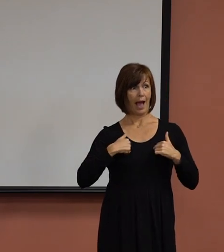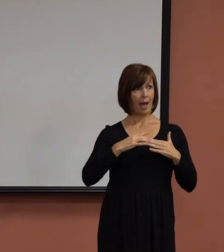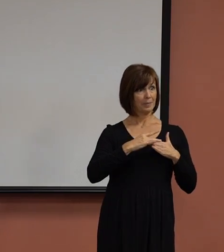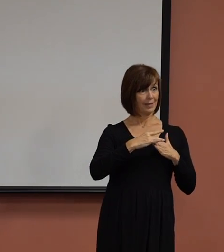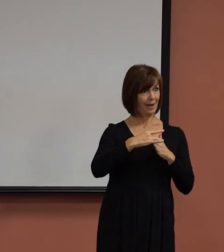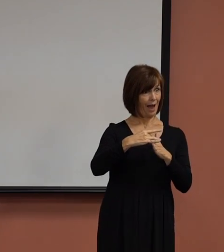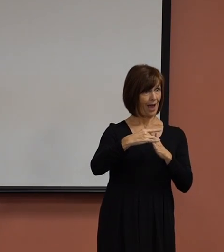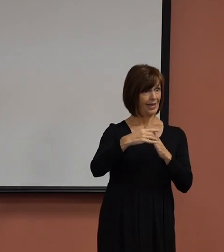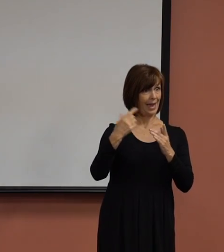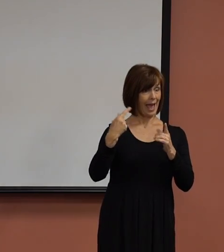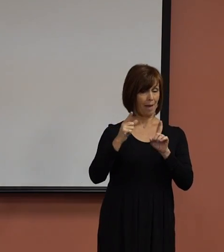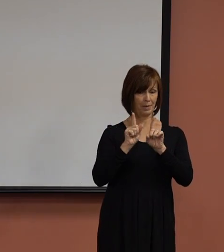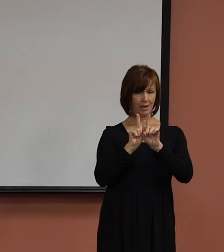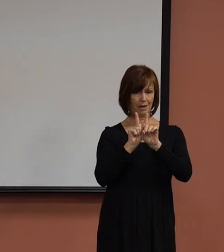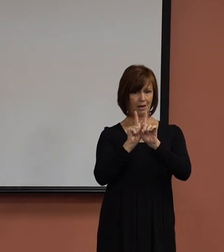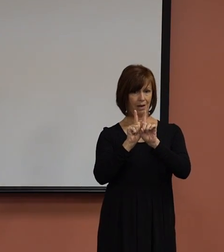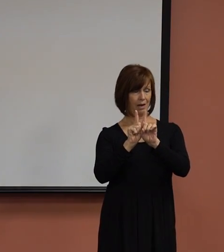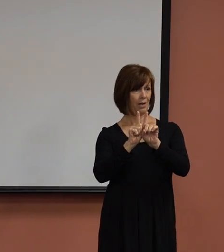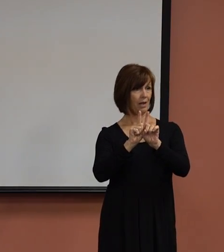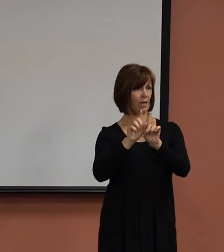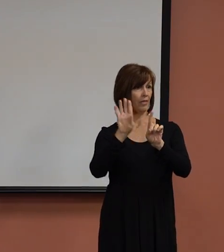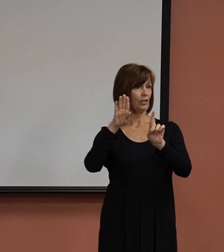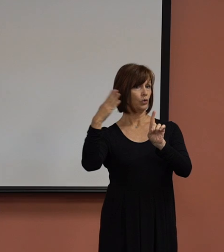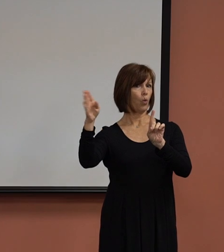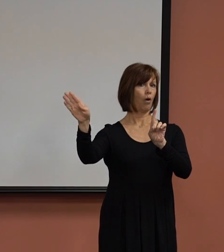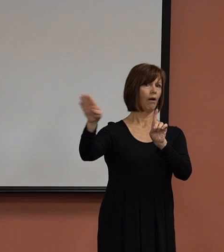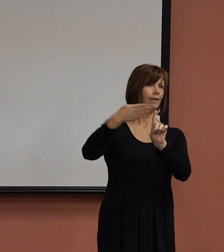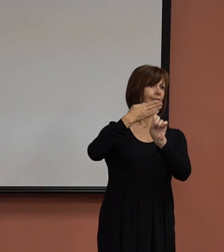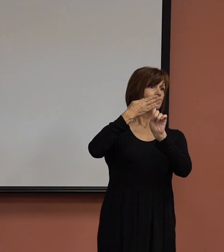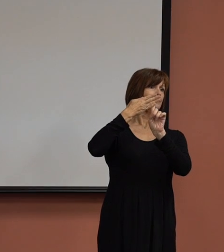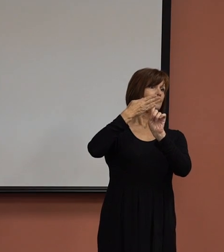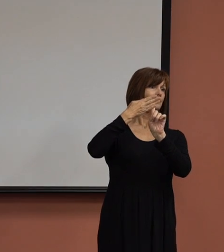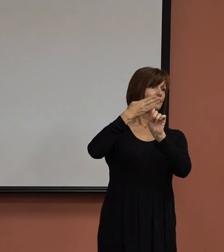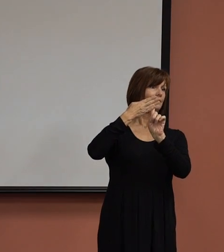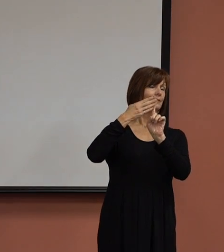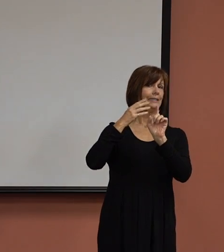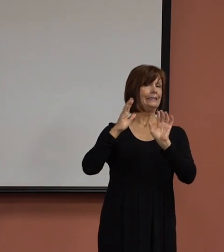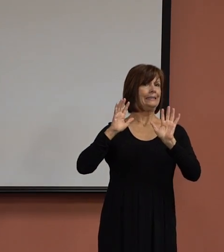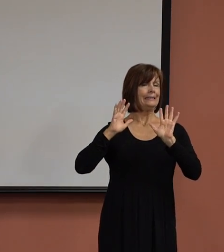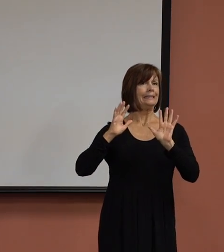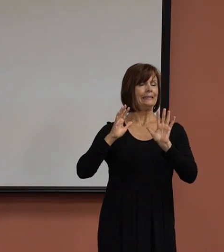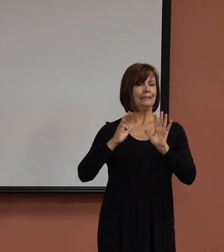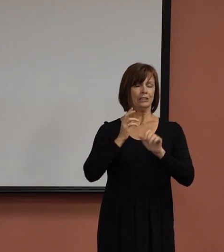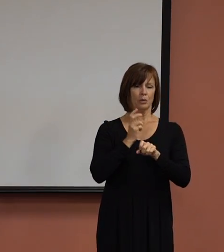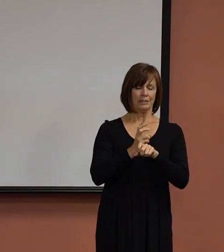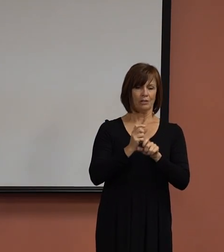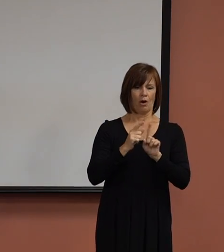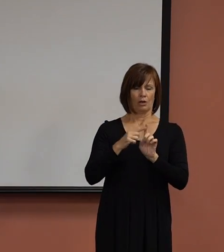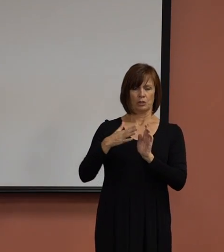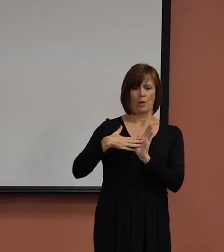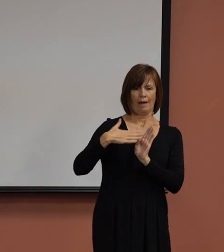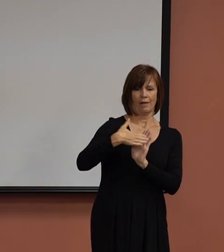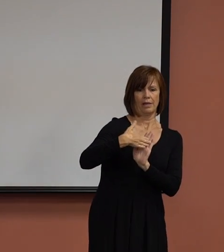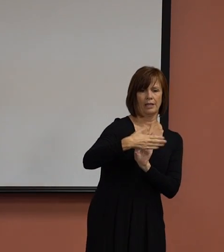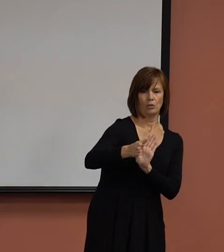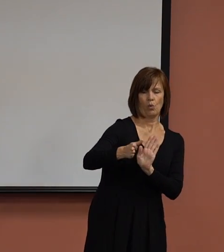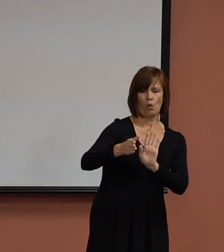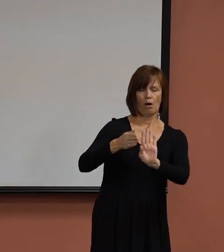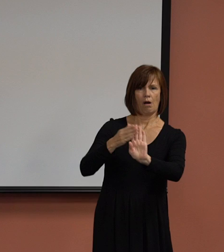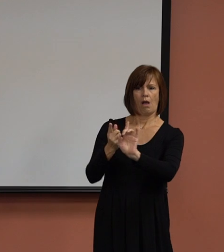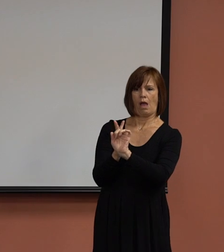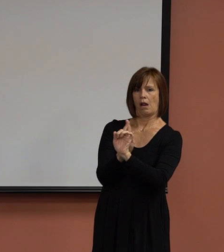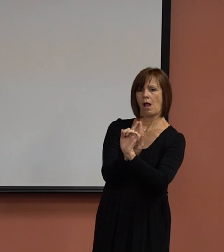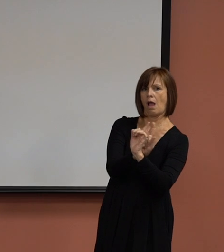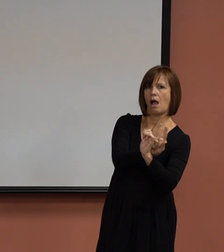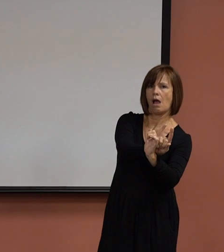to manually open up the door and then try to at the same time move your partner behind you. I